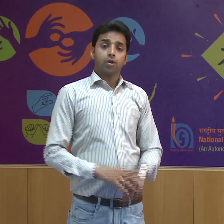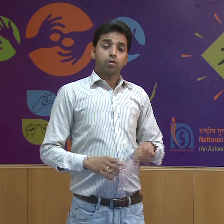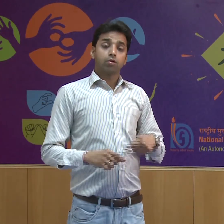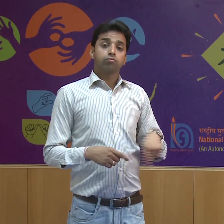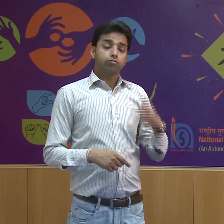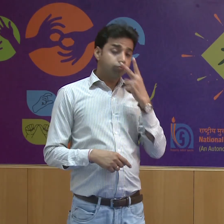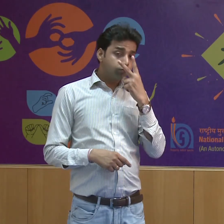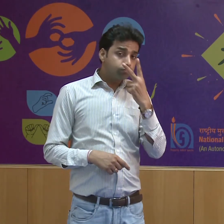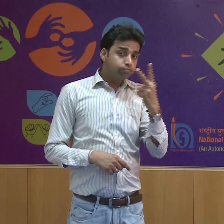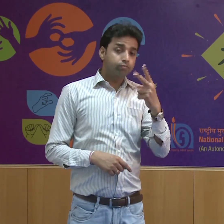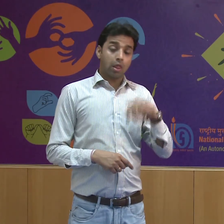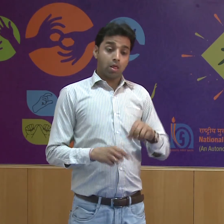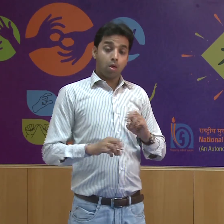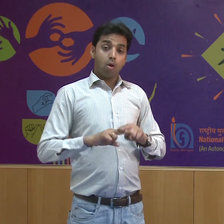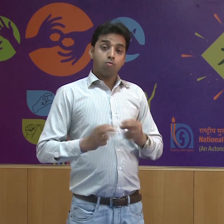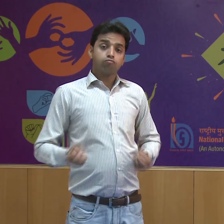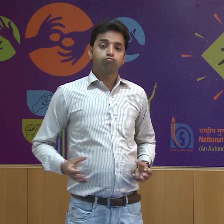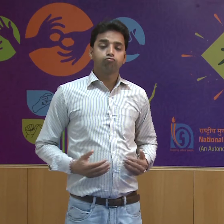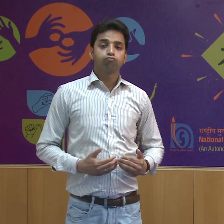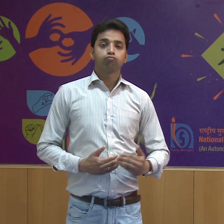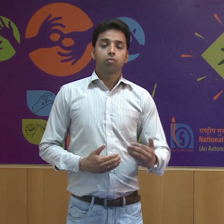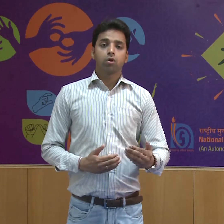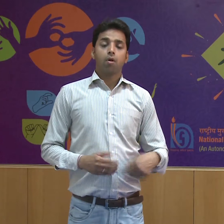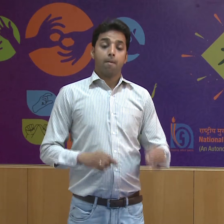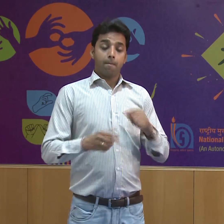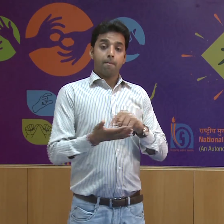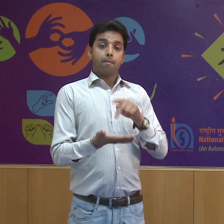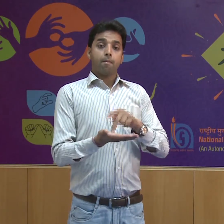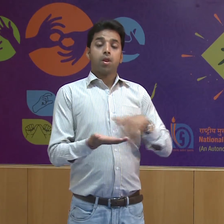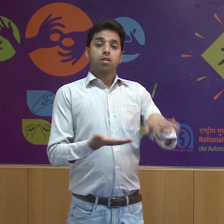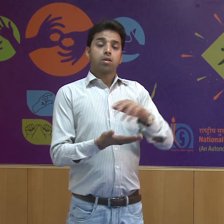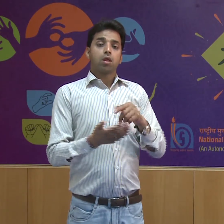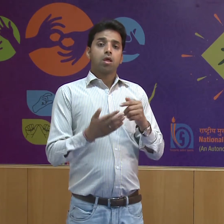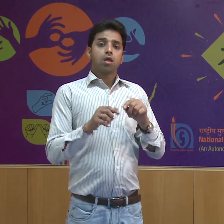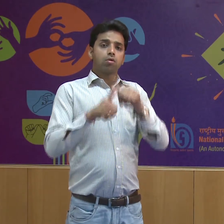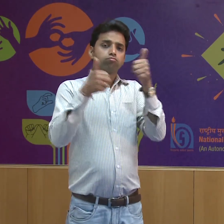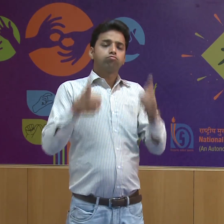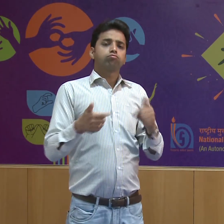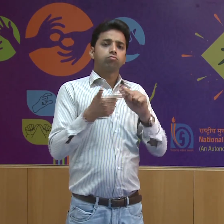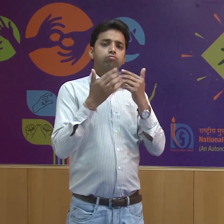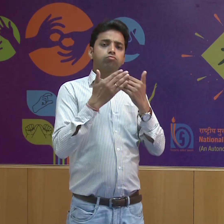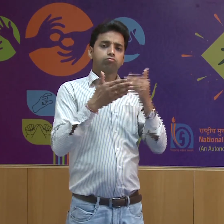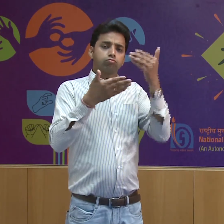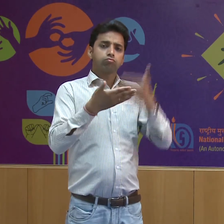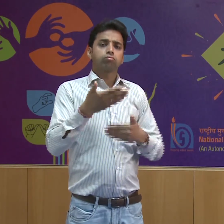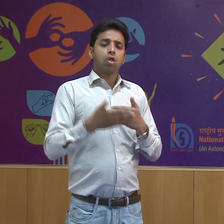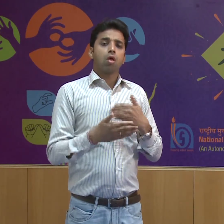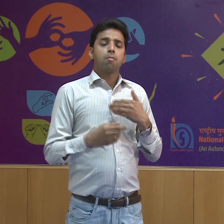Thus, we see that the foundation of our present education system was mostly